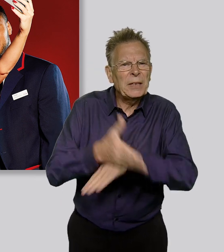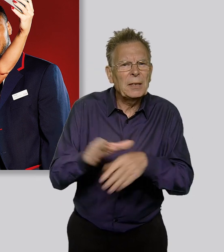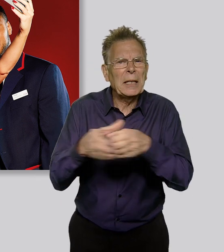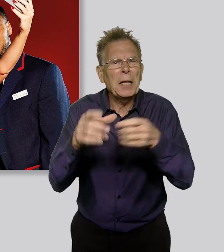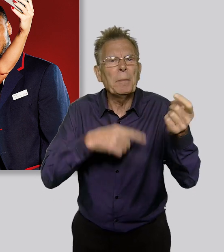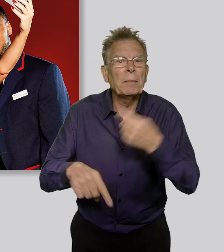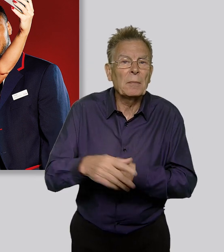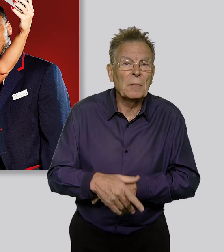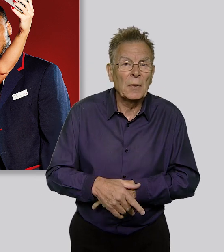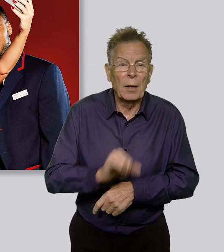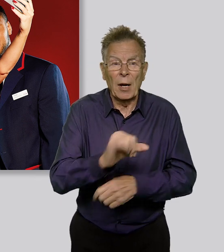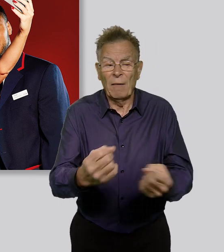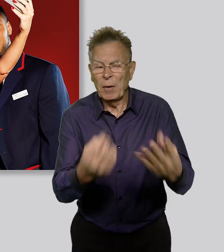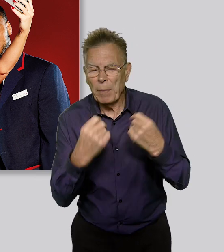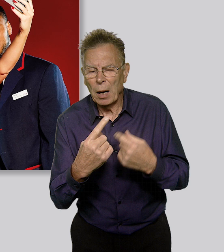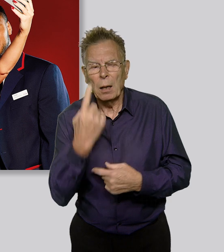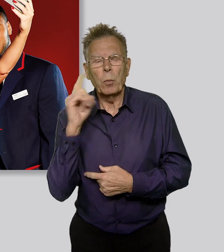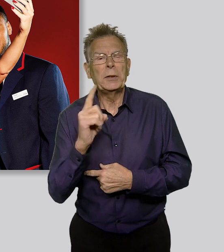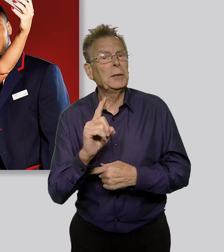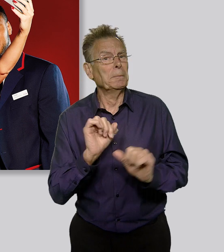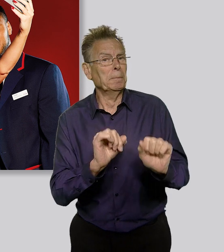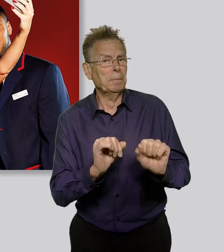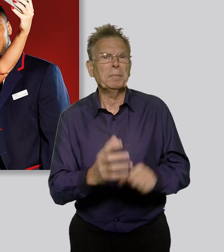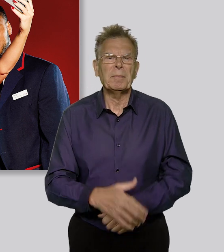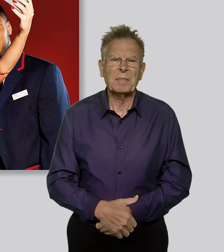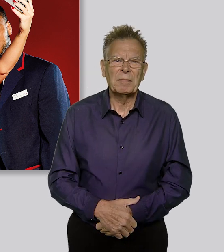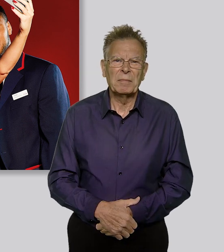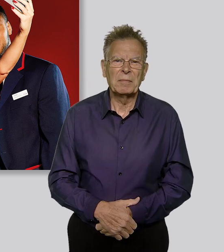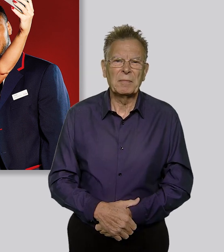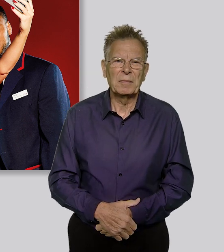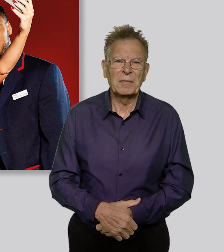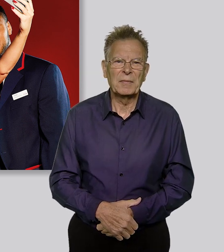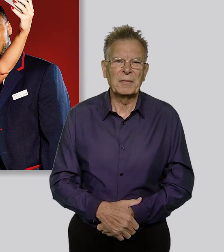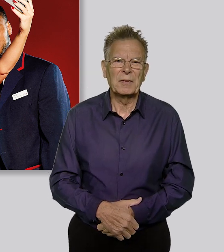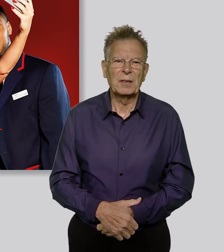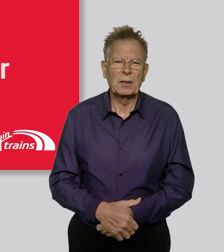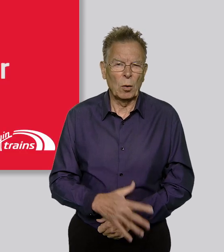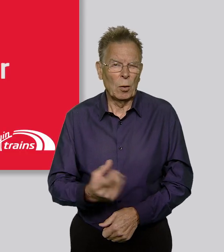comfortable and suitable for our busy teams, and all their feedback was taken on board.